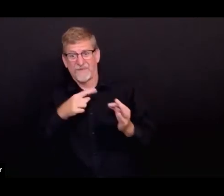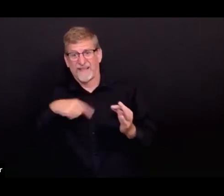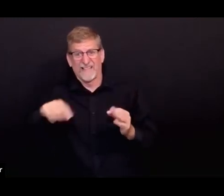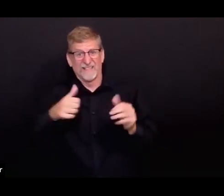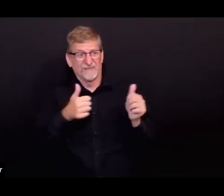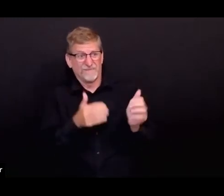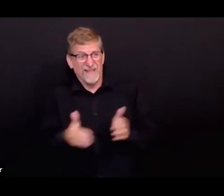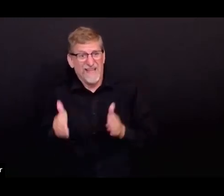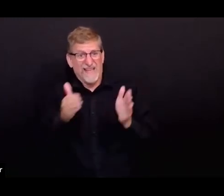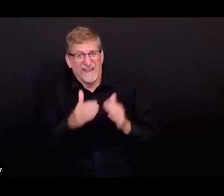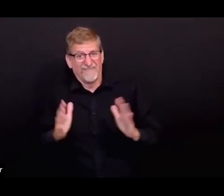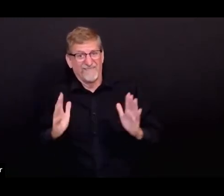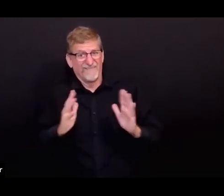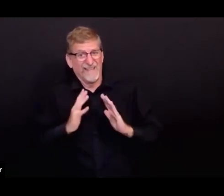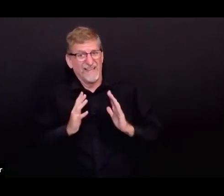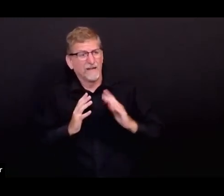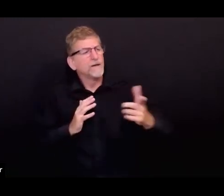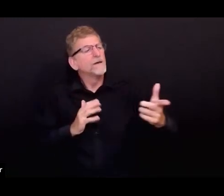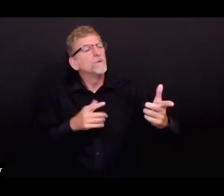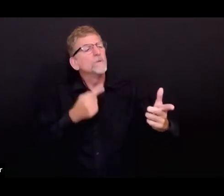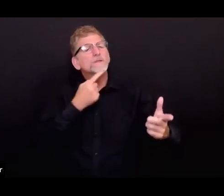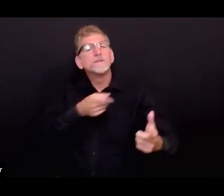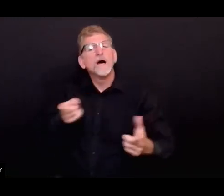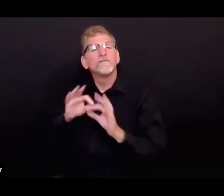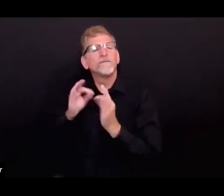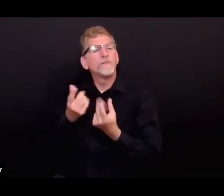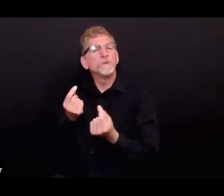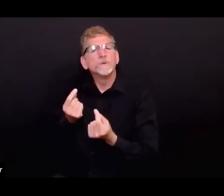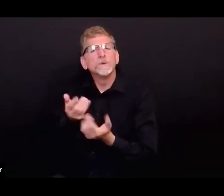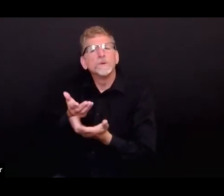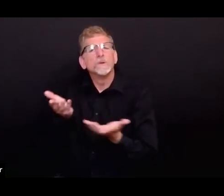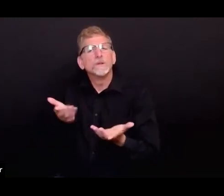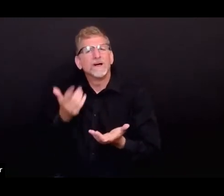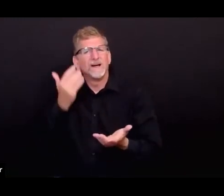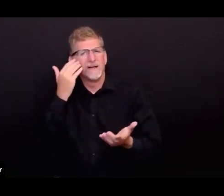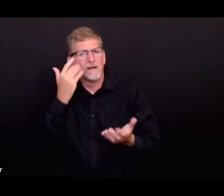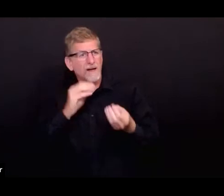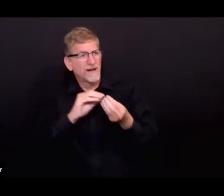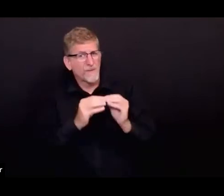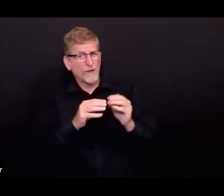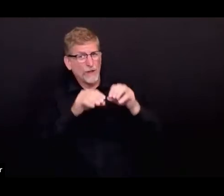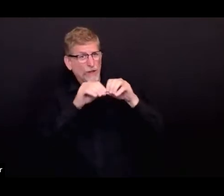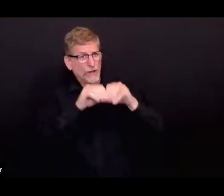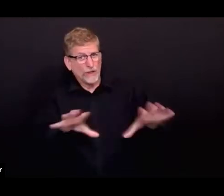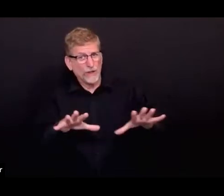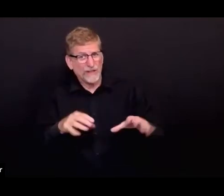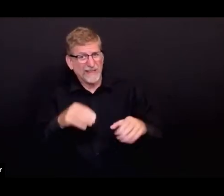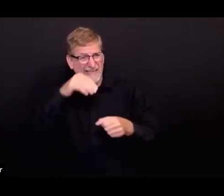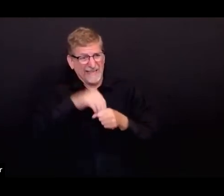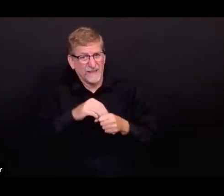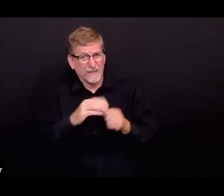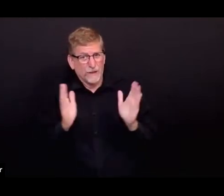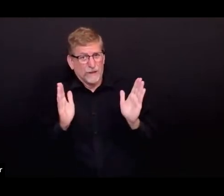especially now hearing what we know about it also spreading in smaller social gatherings as well? Jan, I'll leave that to